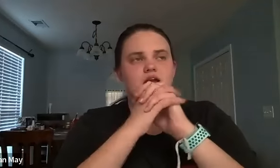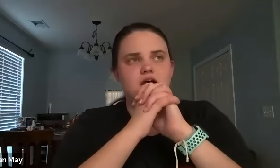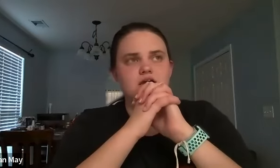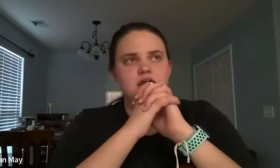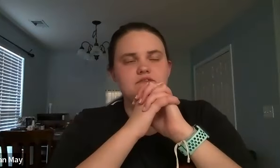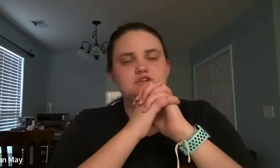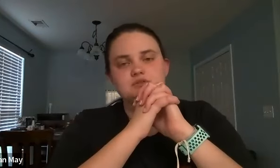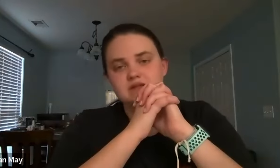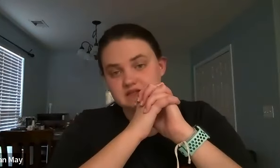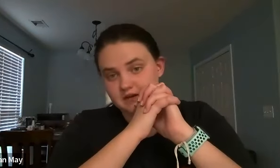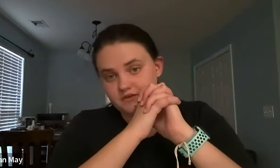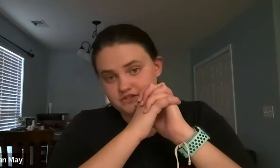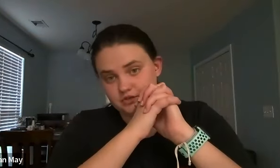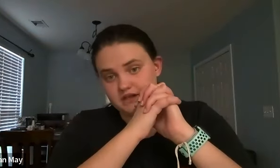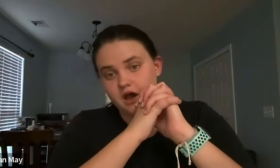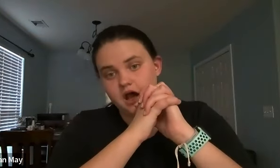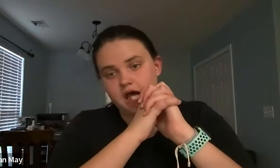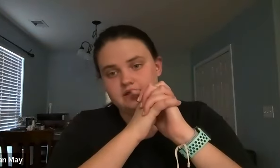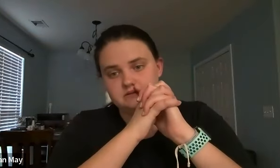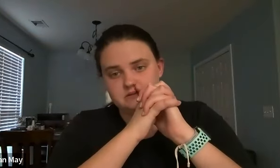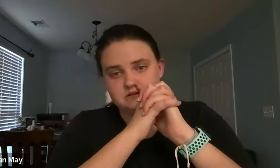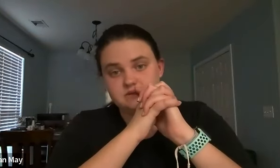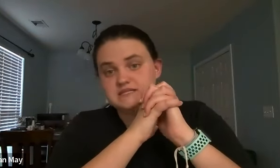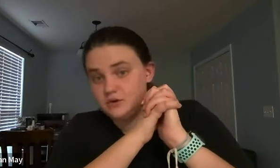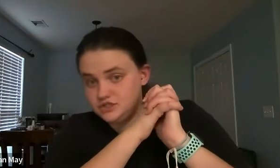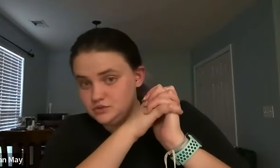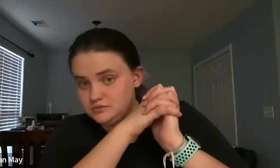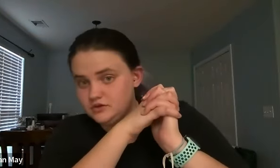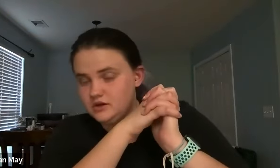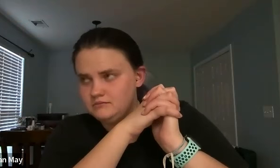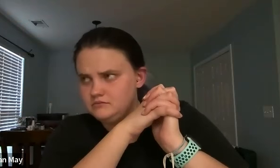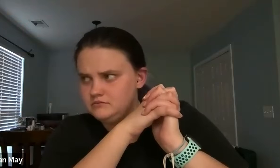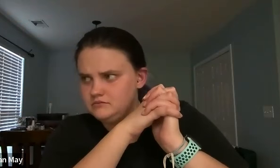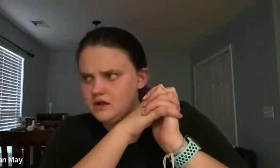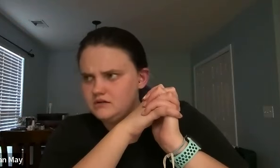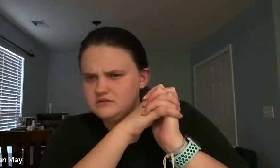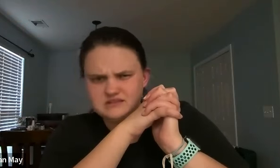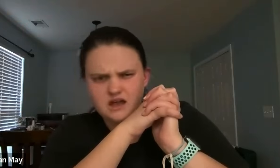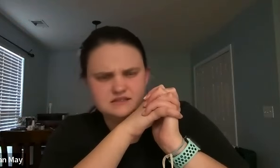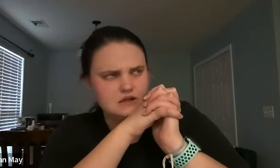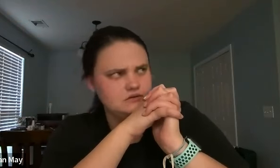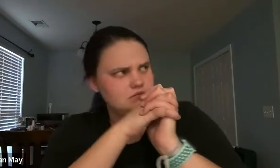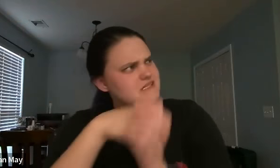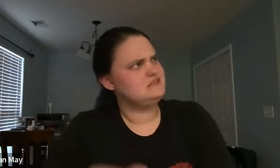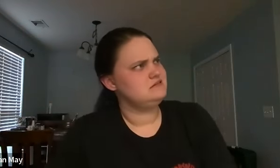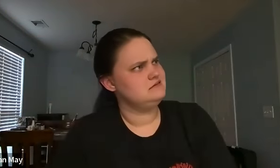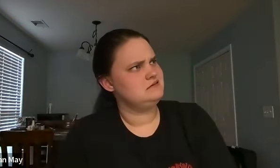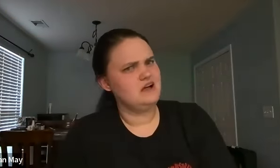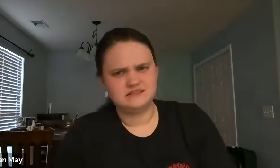Yeah. If you're doing a type of soup, like hot, sweet and sour soup, or hot and sour. What is it? Hot and sour